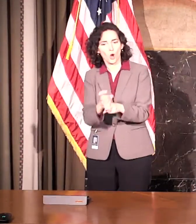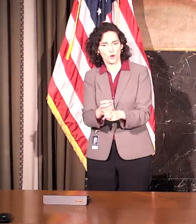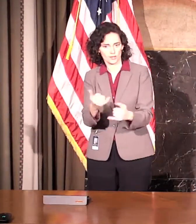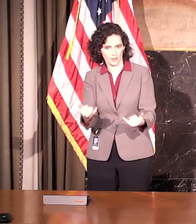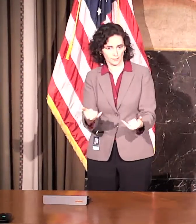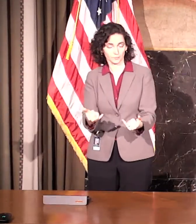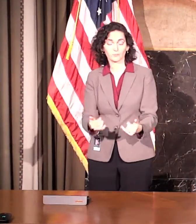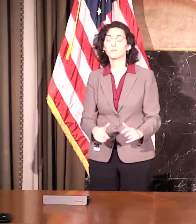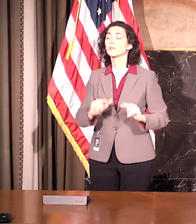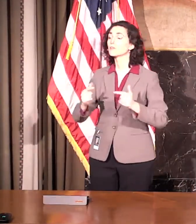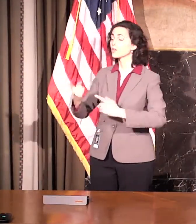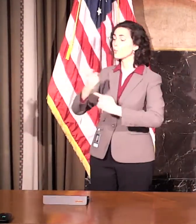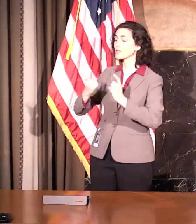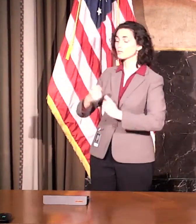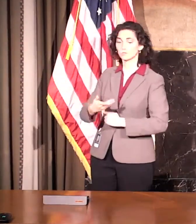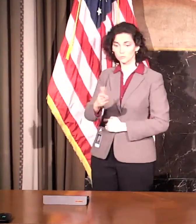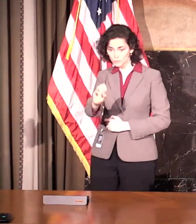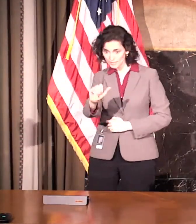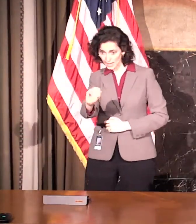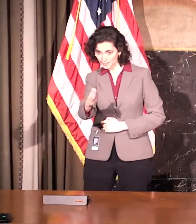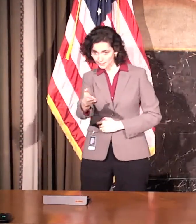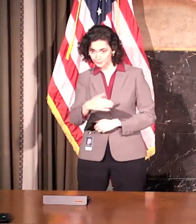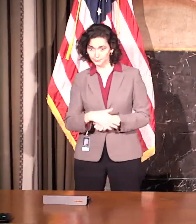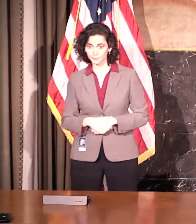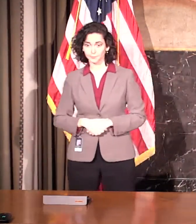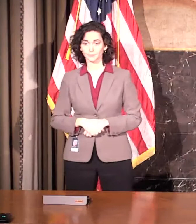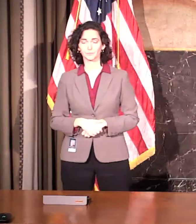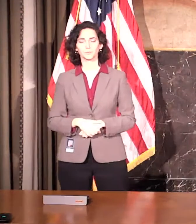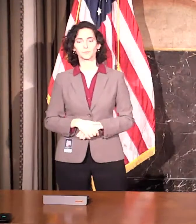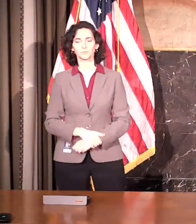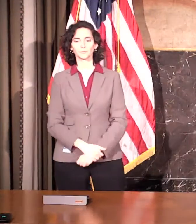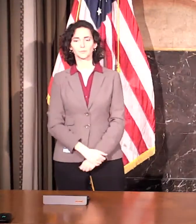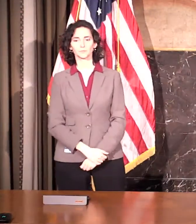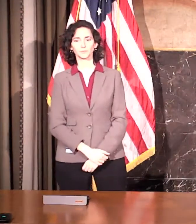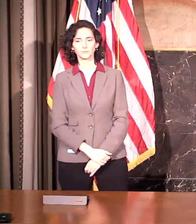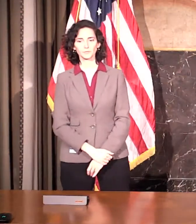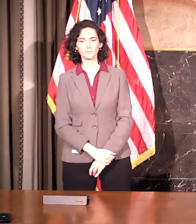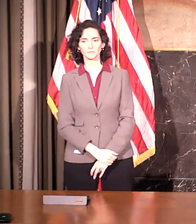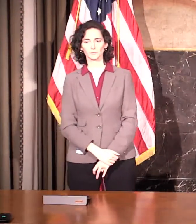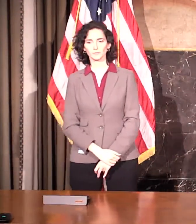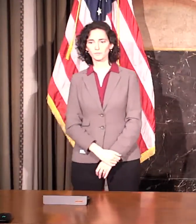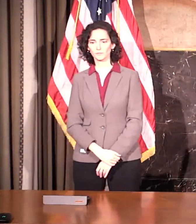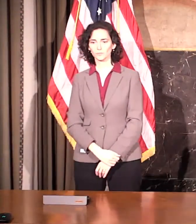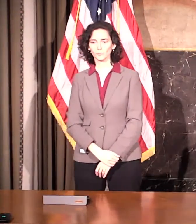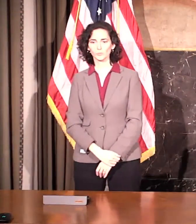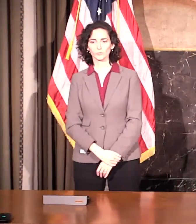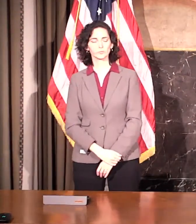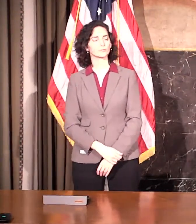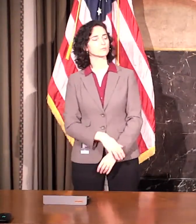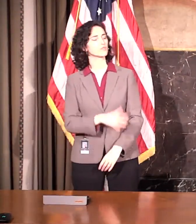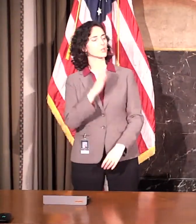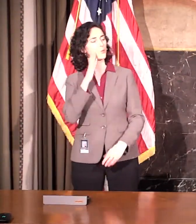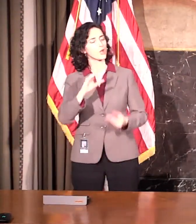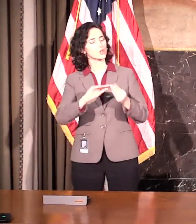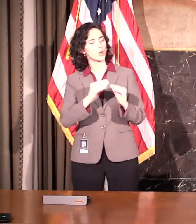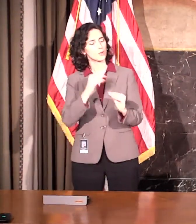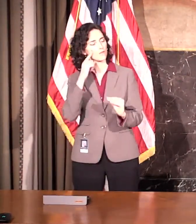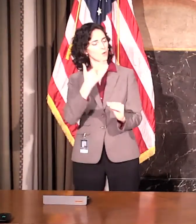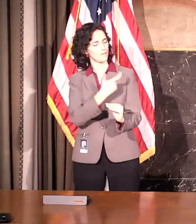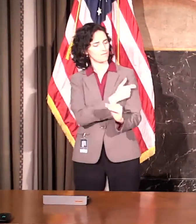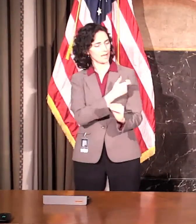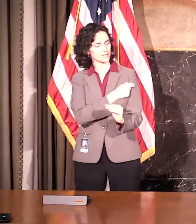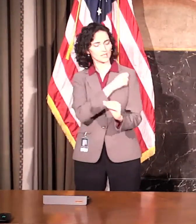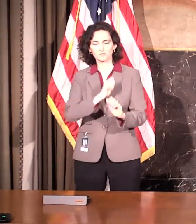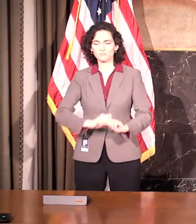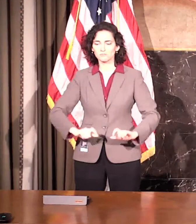Sam. When do you anticipate having vaccine statistics on the dashboard or a